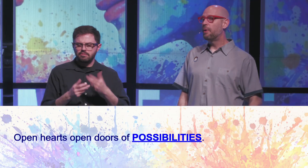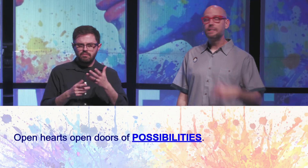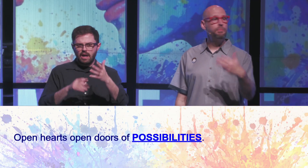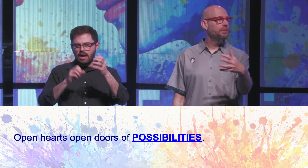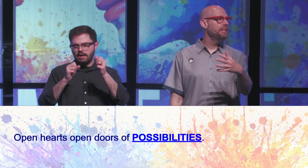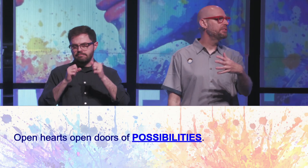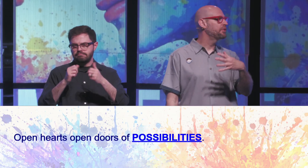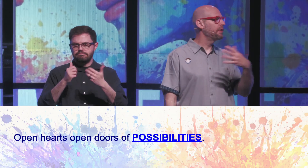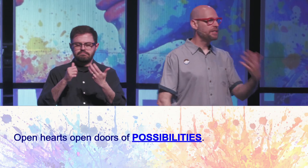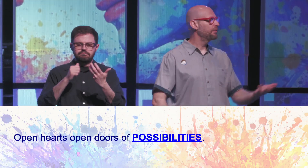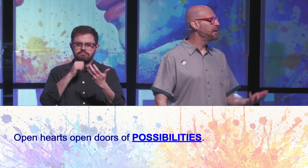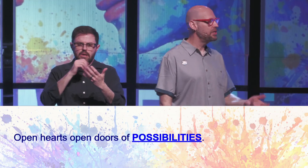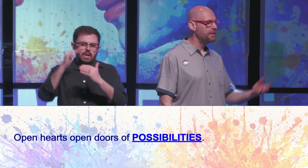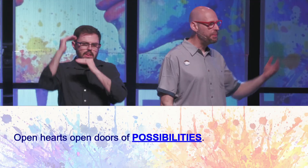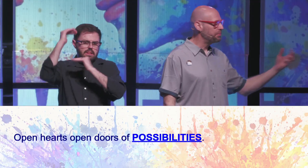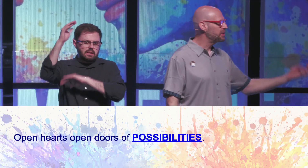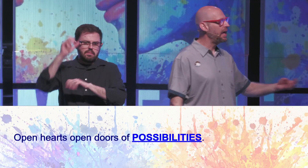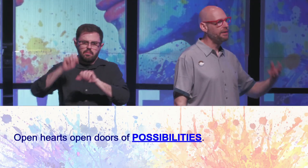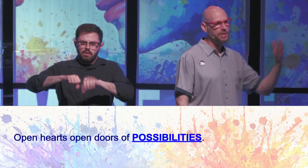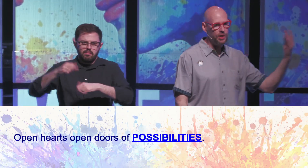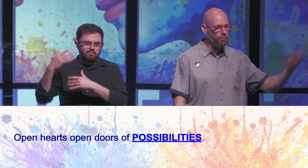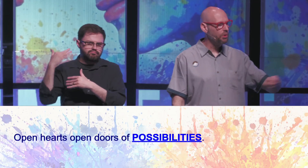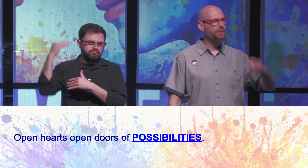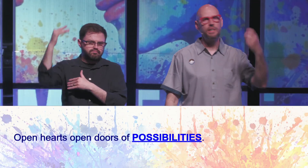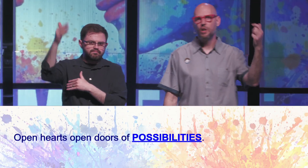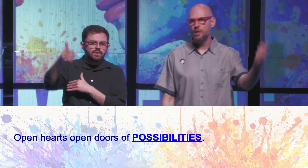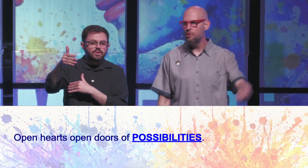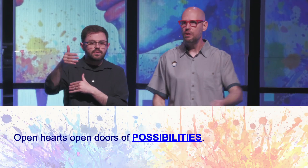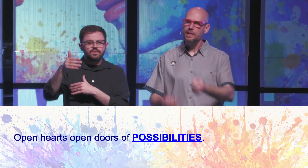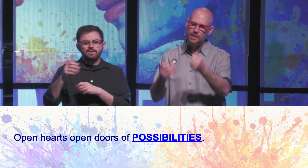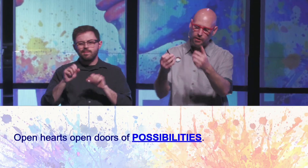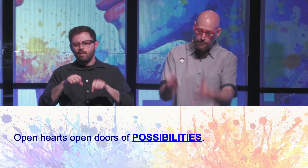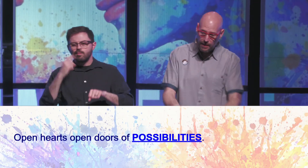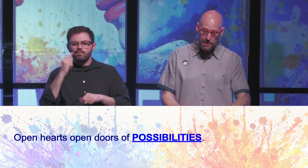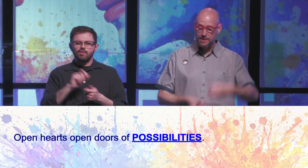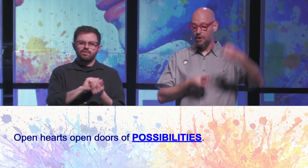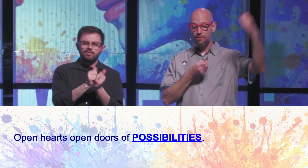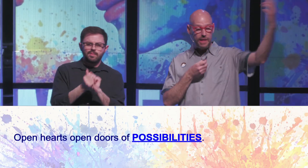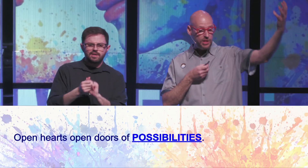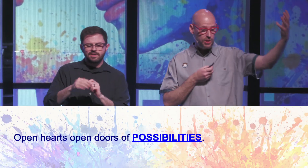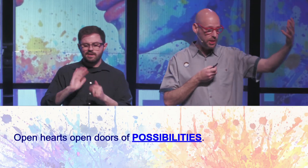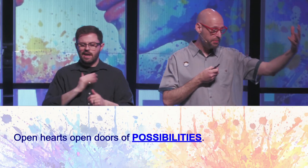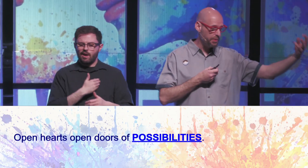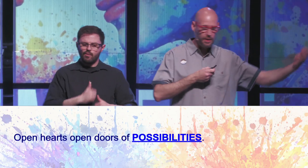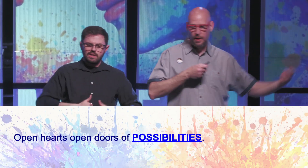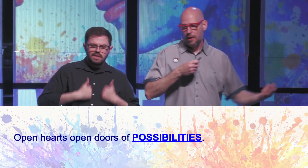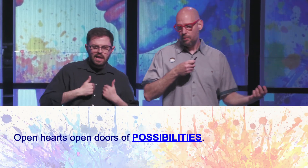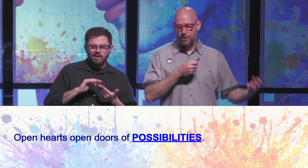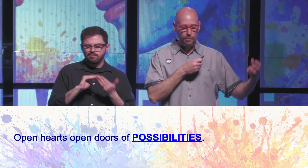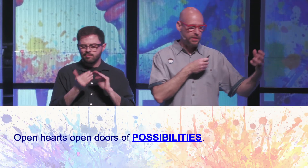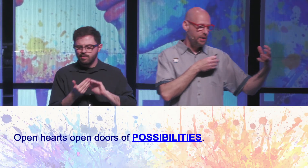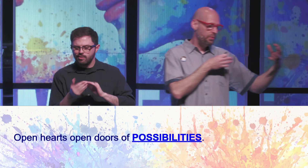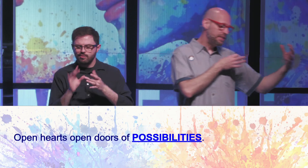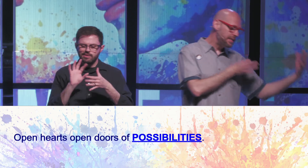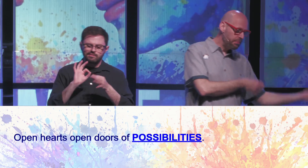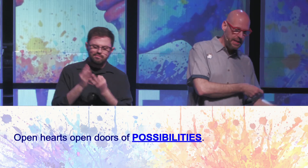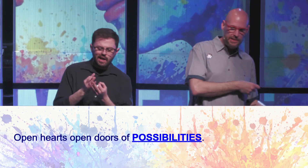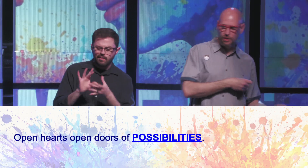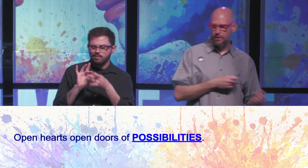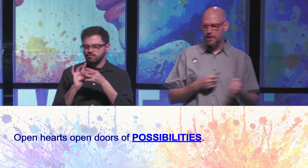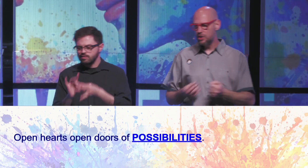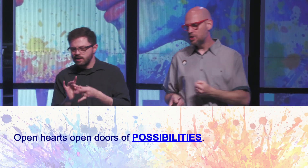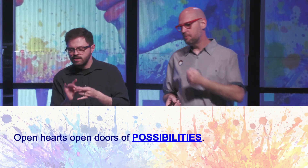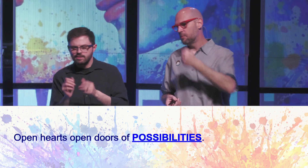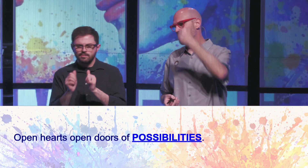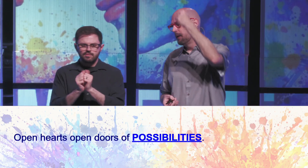The possibilities for transformation in people's lives and in our world and in our community and in our families and in our relationships with siblings